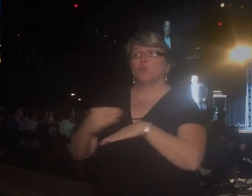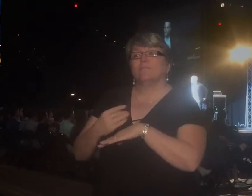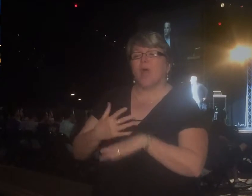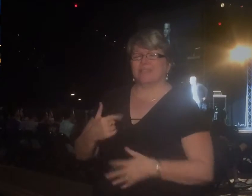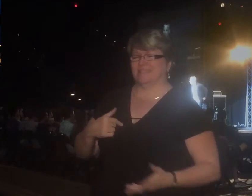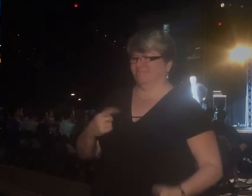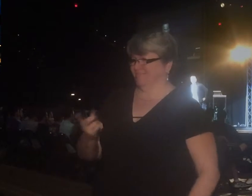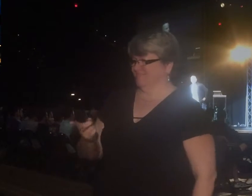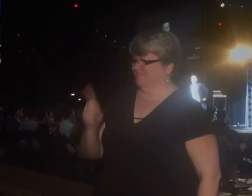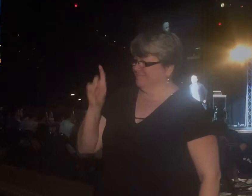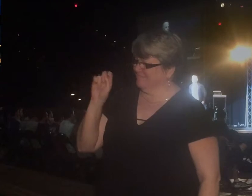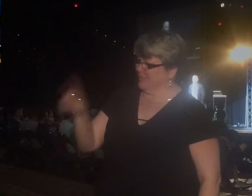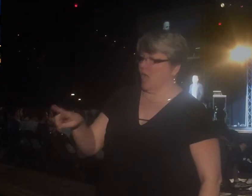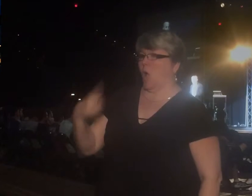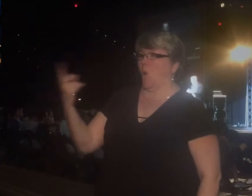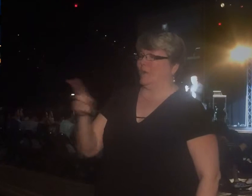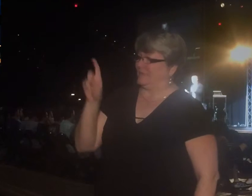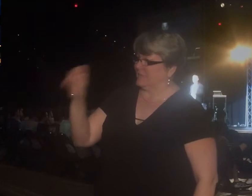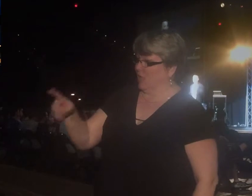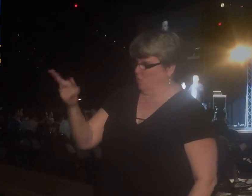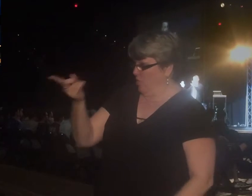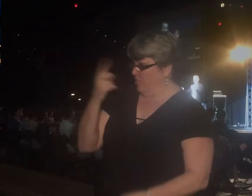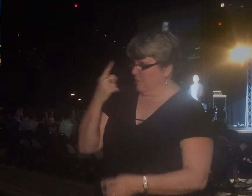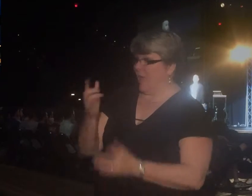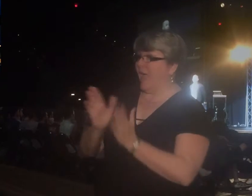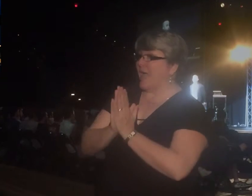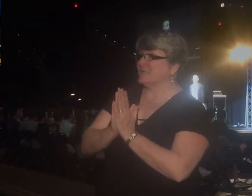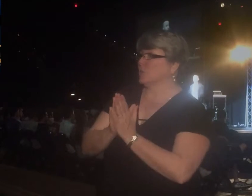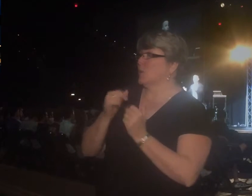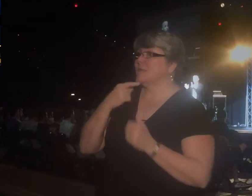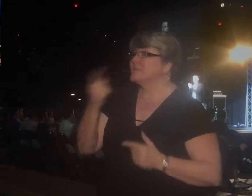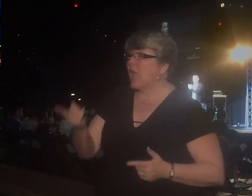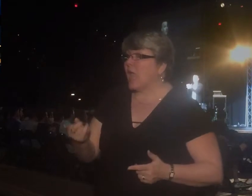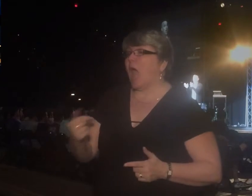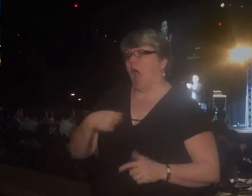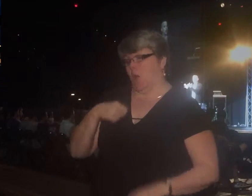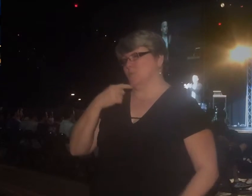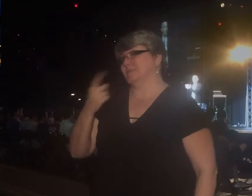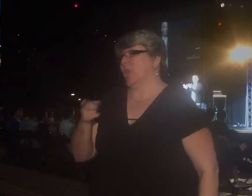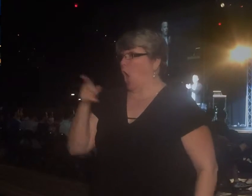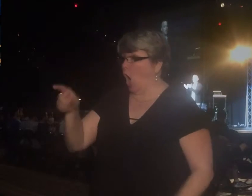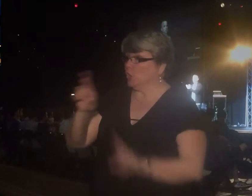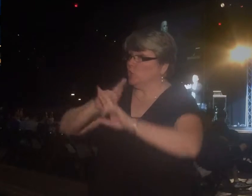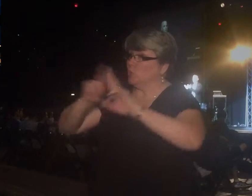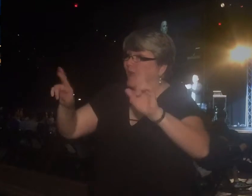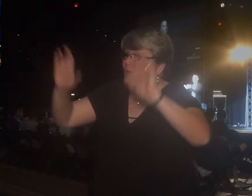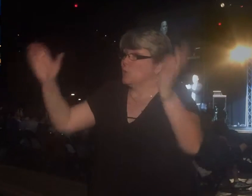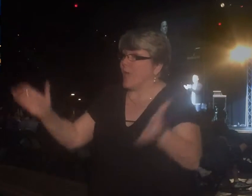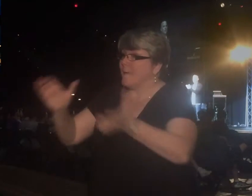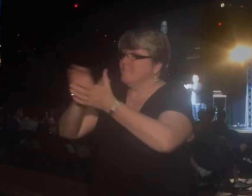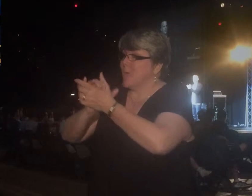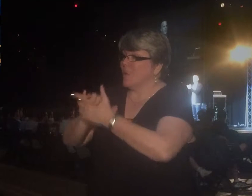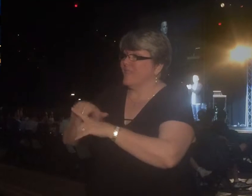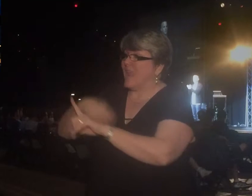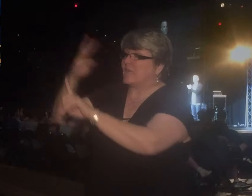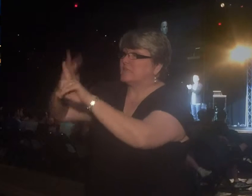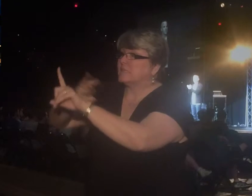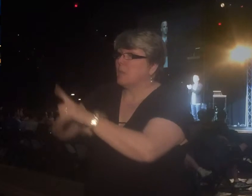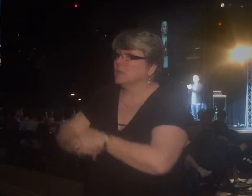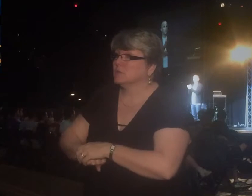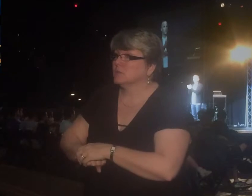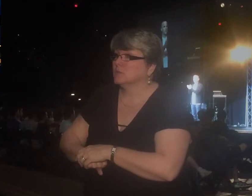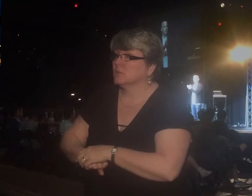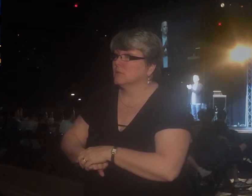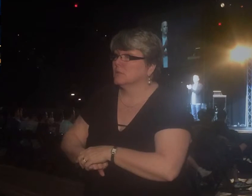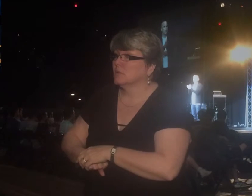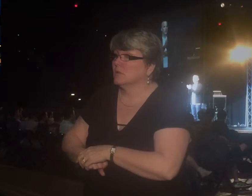like what's your advice? And I always ask them, I always say this, so if you're thinking of asking me this, here's what I'm gonna say. I'll say, are you ready to get married in the